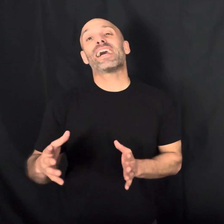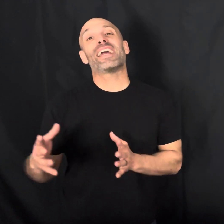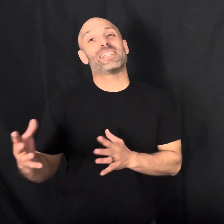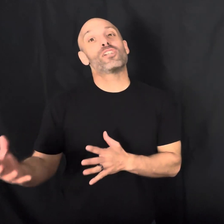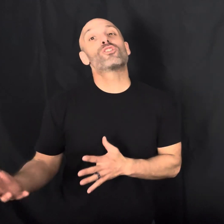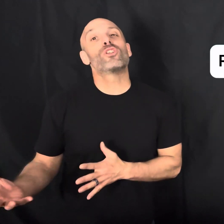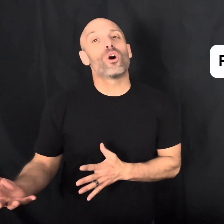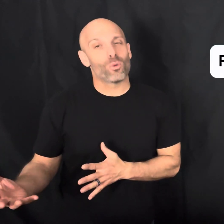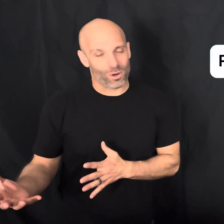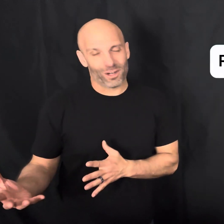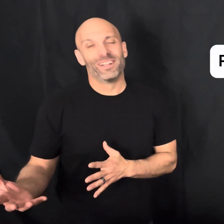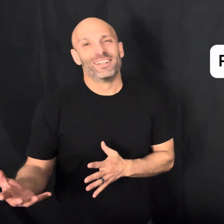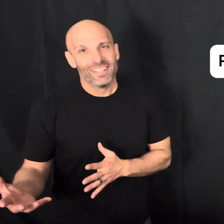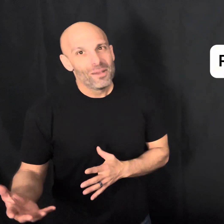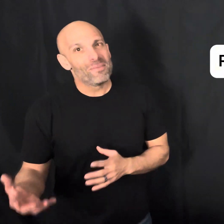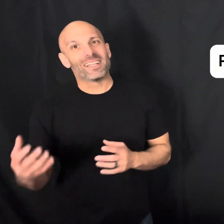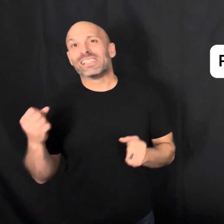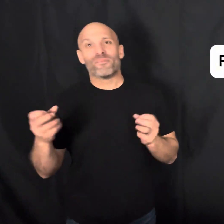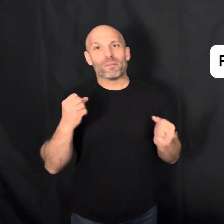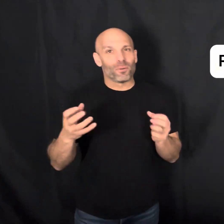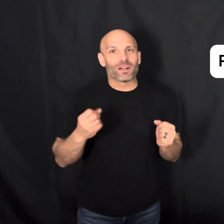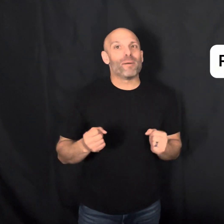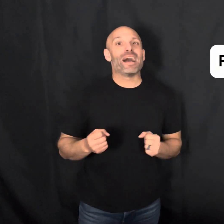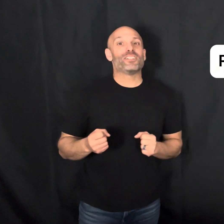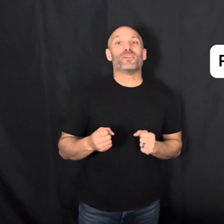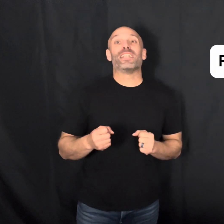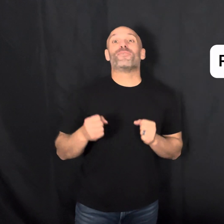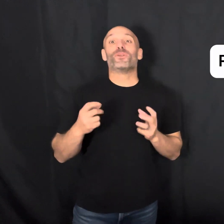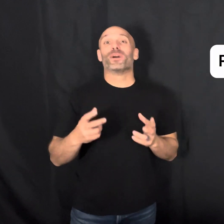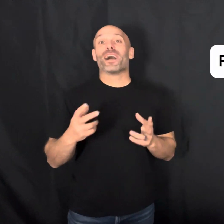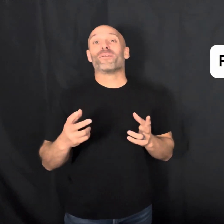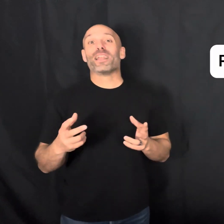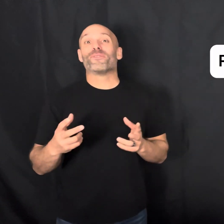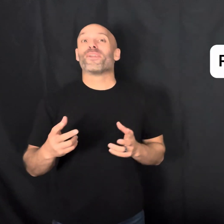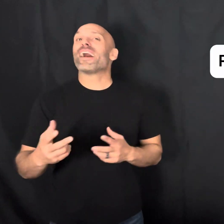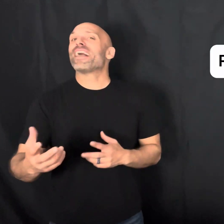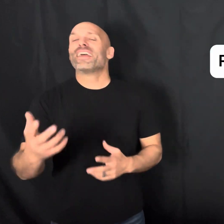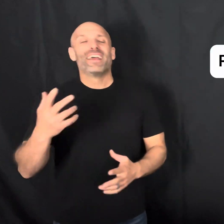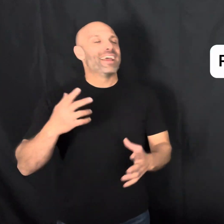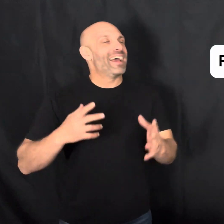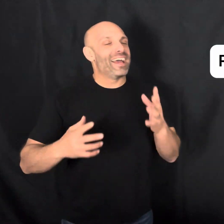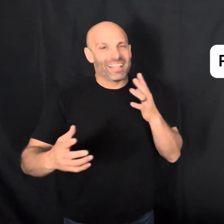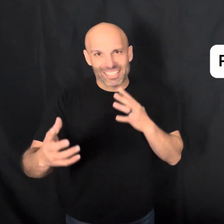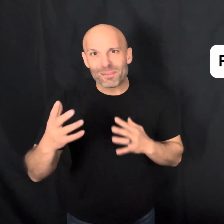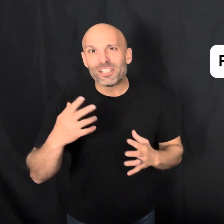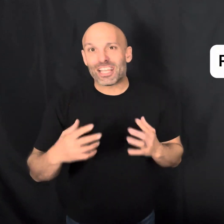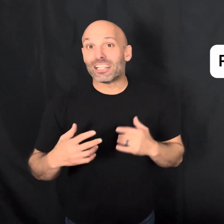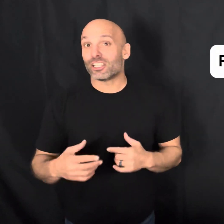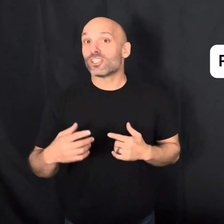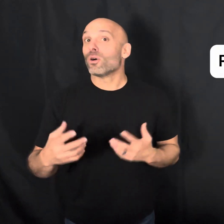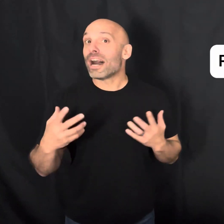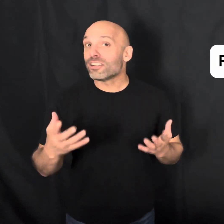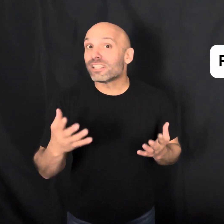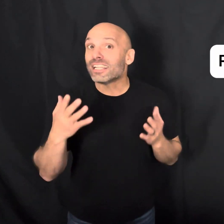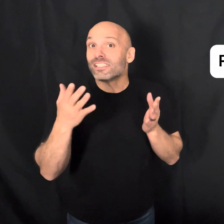sign slower because deaf people will come at you, and if you are not ready for that, it's gonna be challenging. So how do you sign?